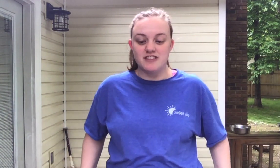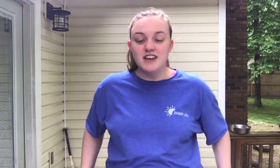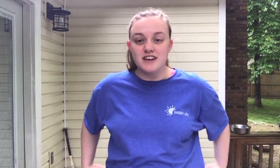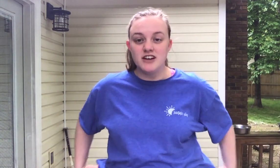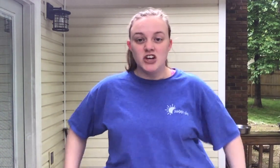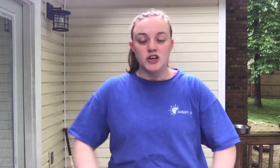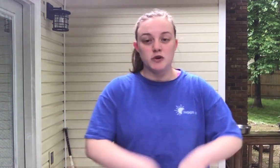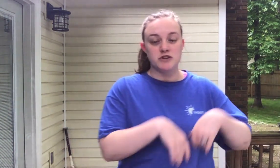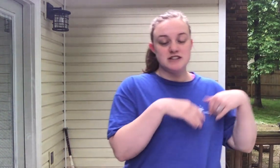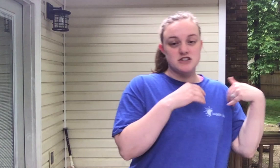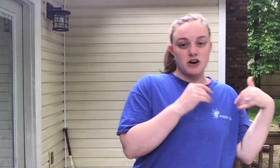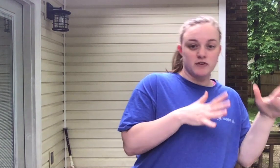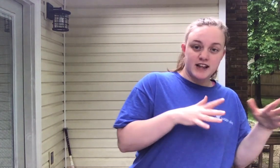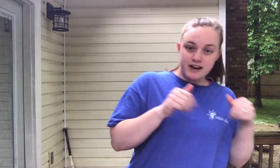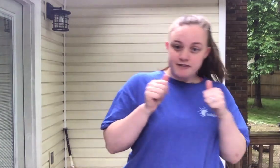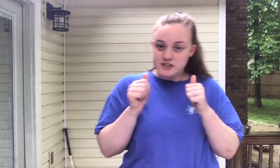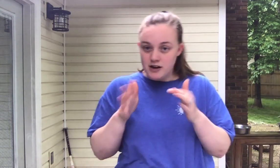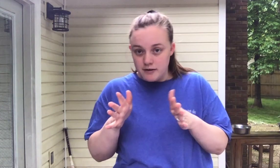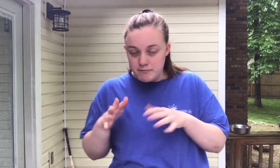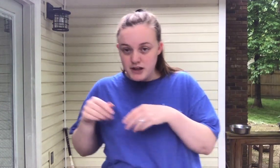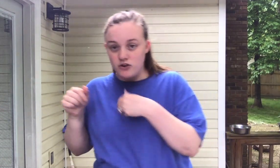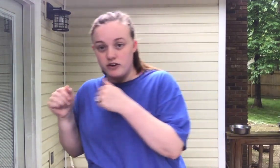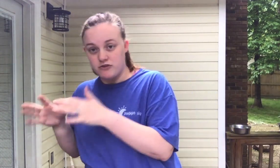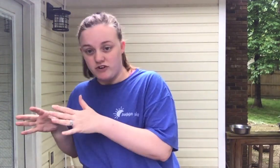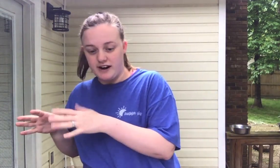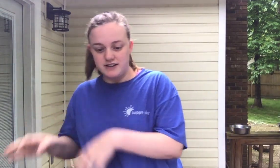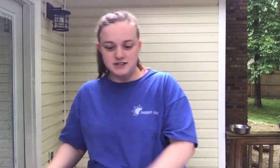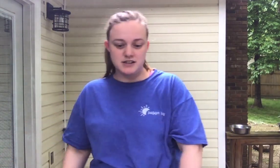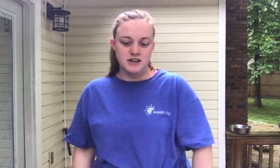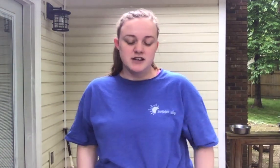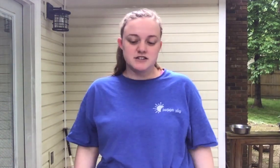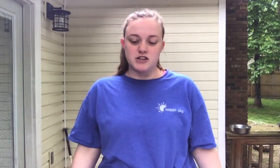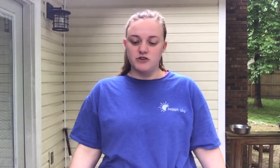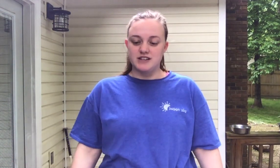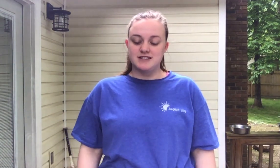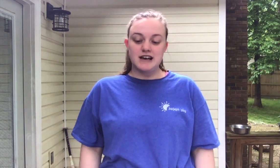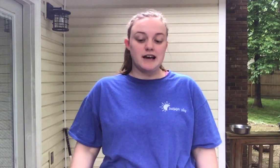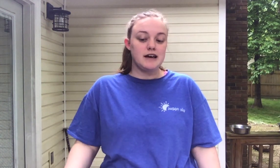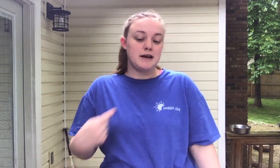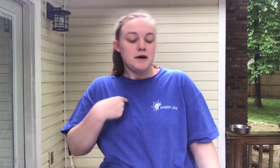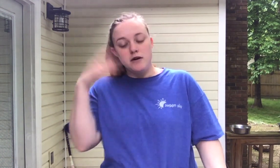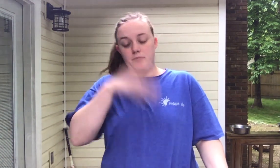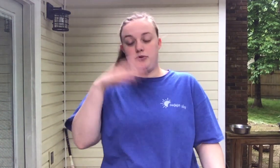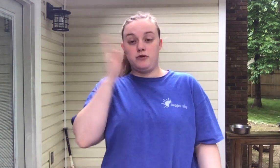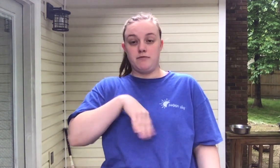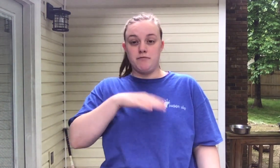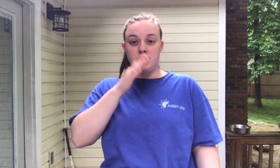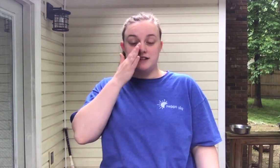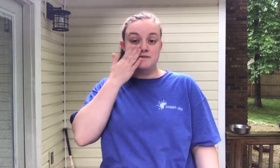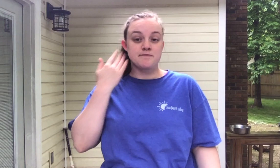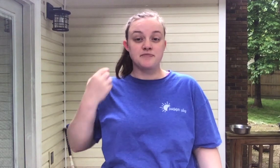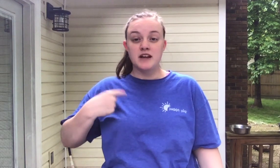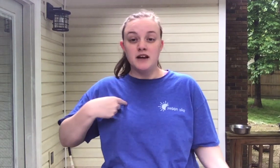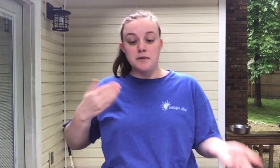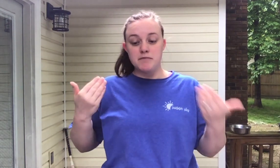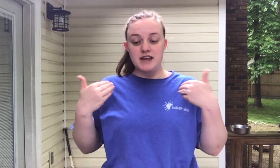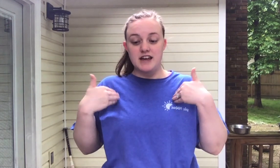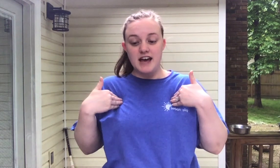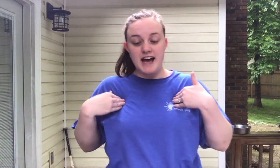Then you would go left, middle, and right. So you could say, bugs, me